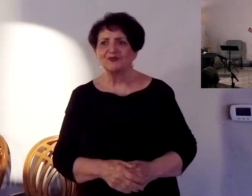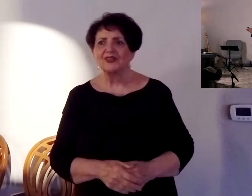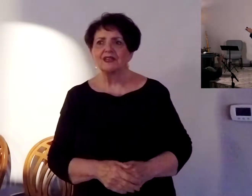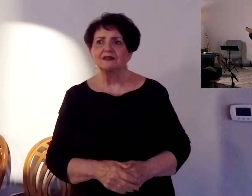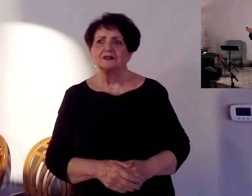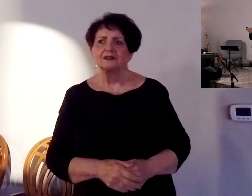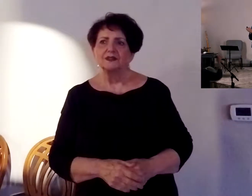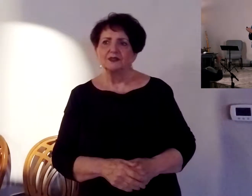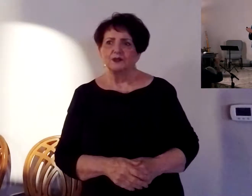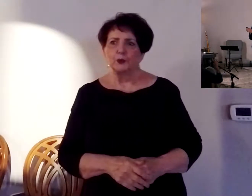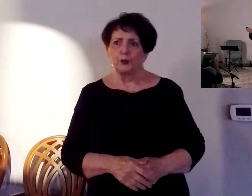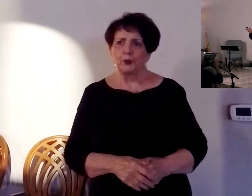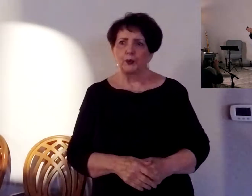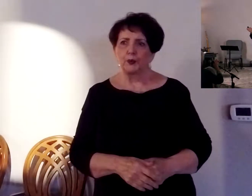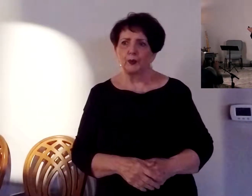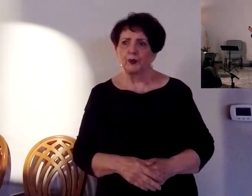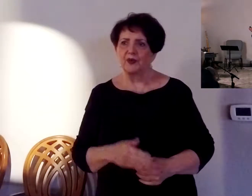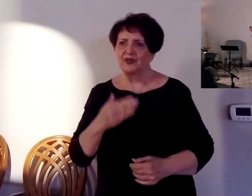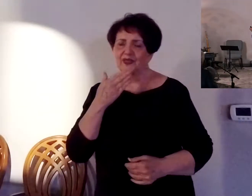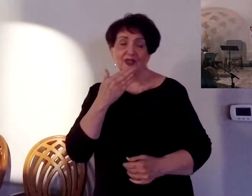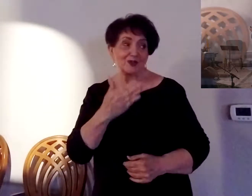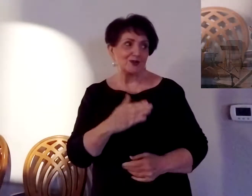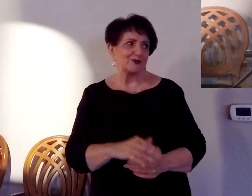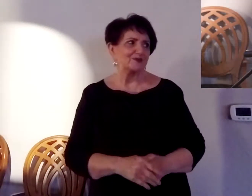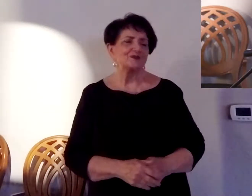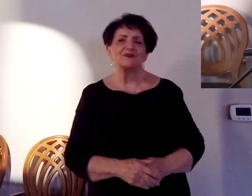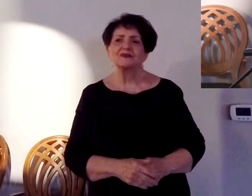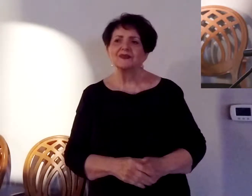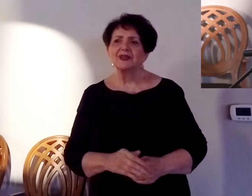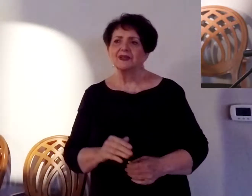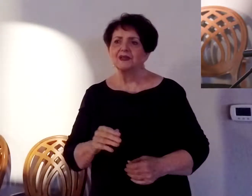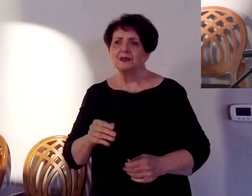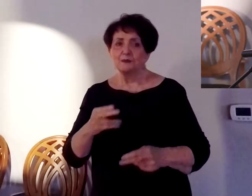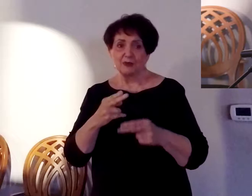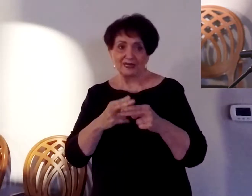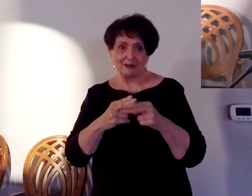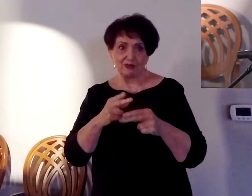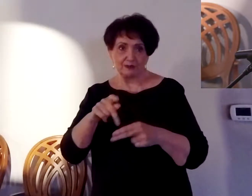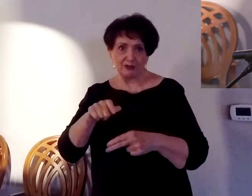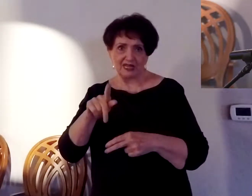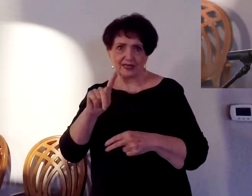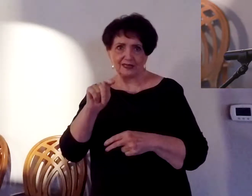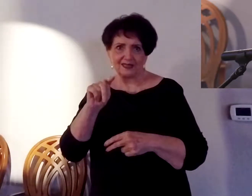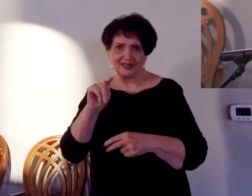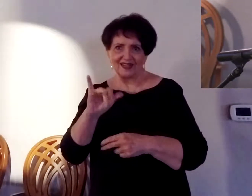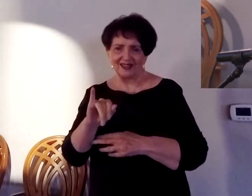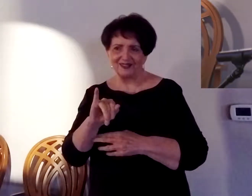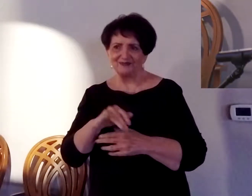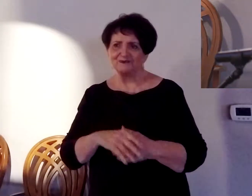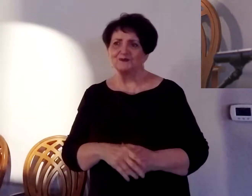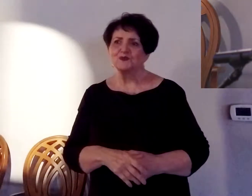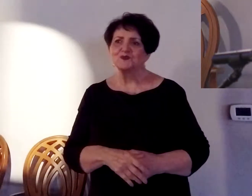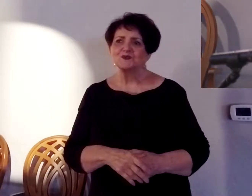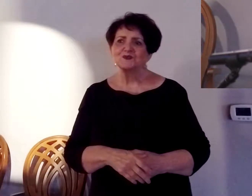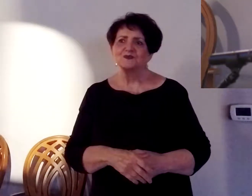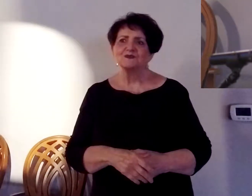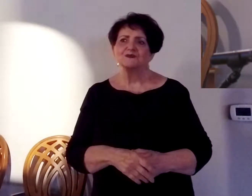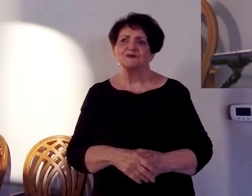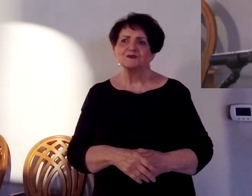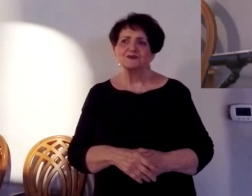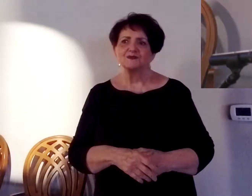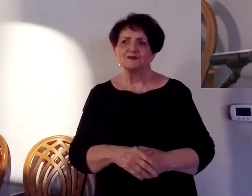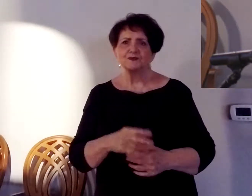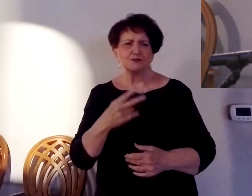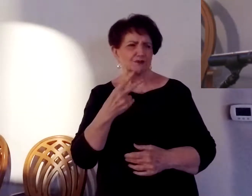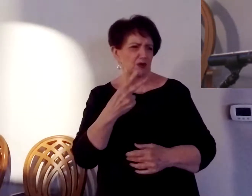Thank you so much. Hello, I'm Patty. Hi, Patty. Hi. A couple of